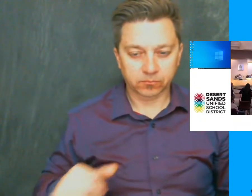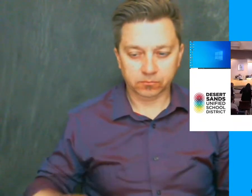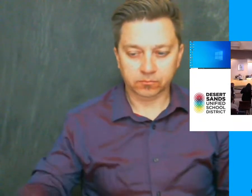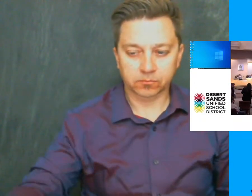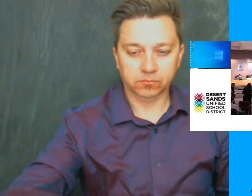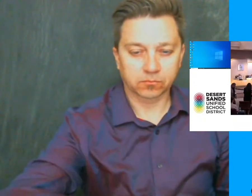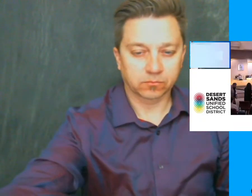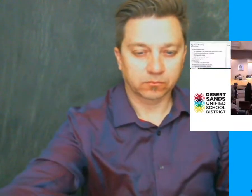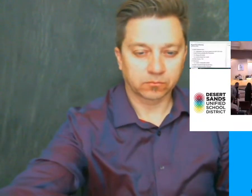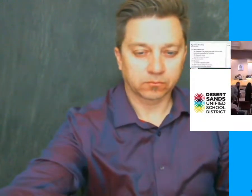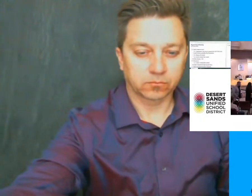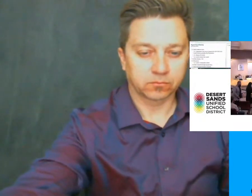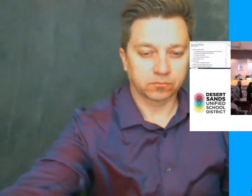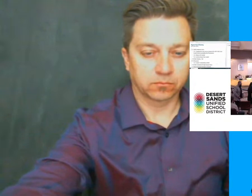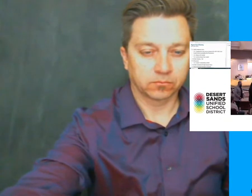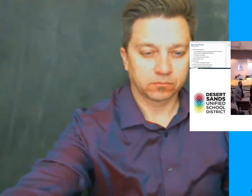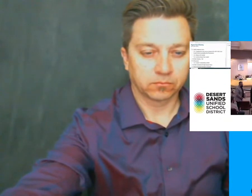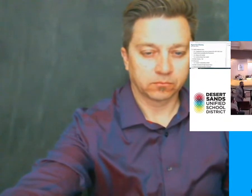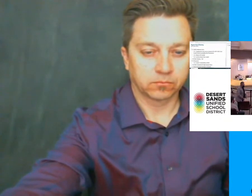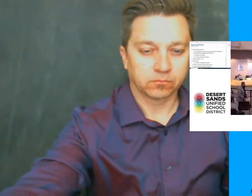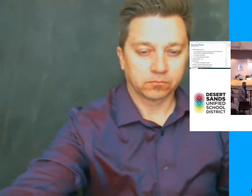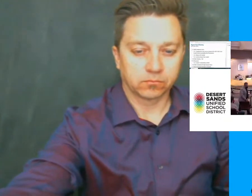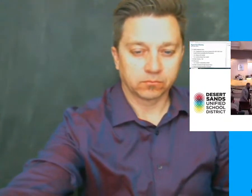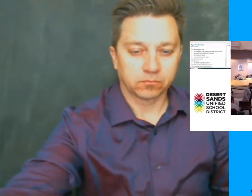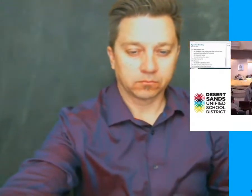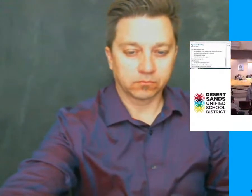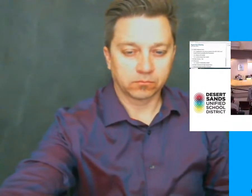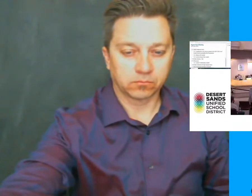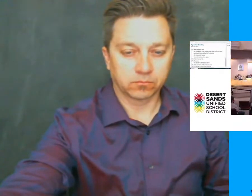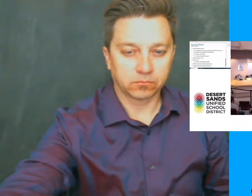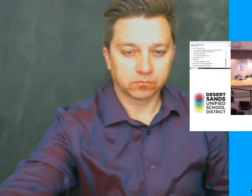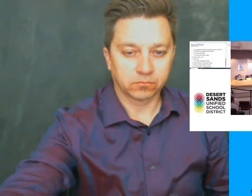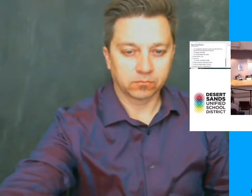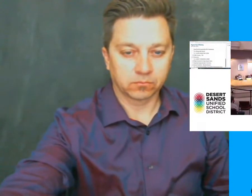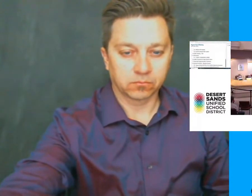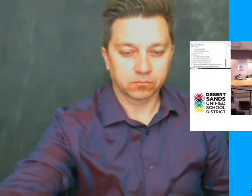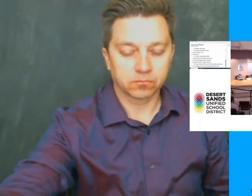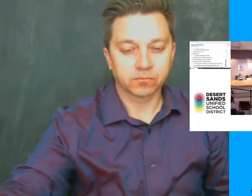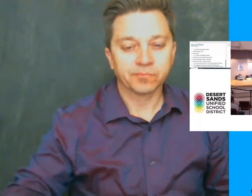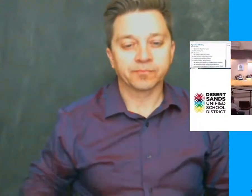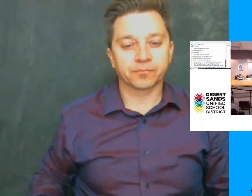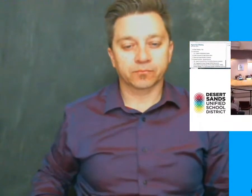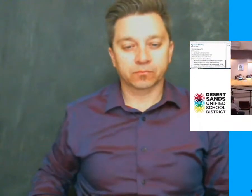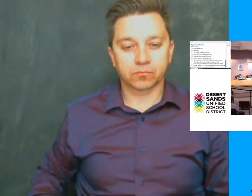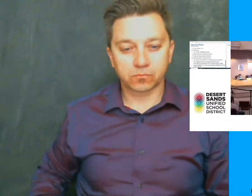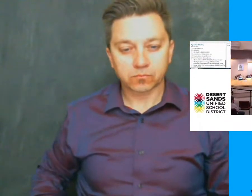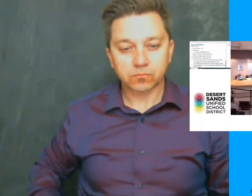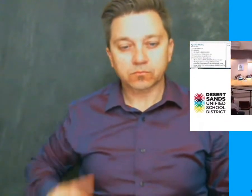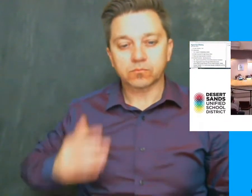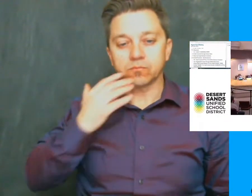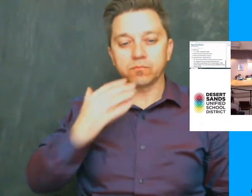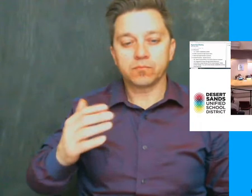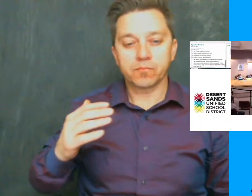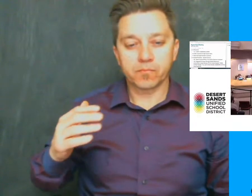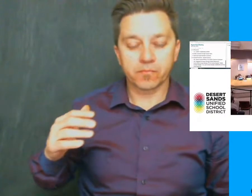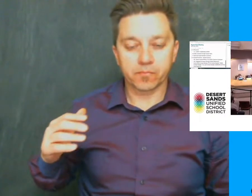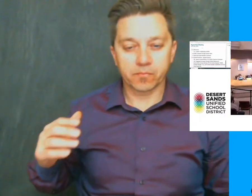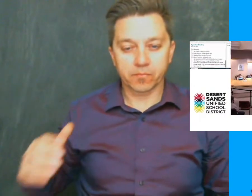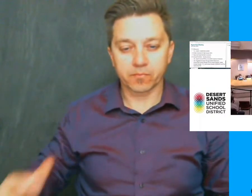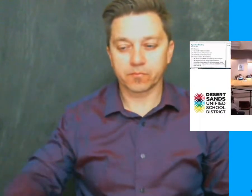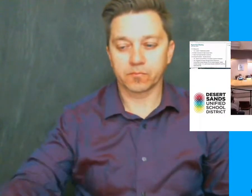15, COVID-19 response update, Superintendent Bailey. Thank you.